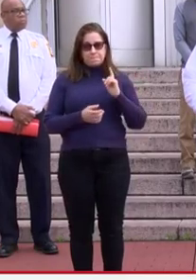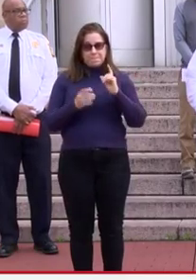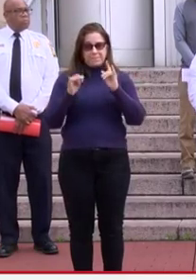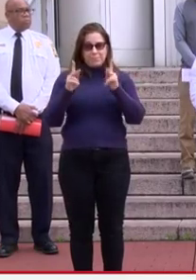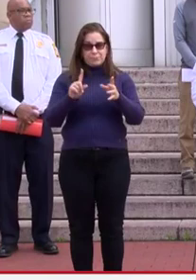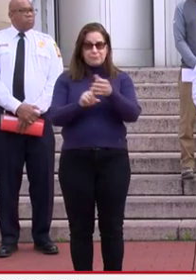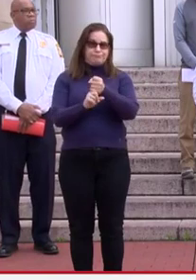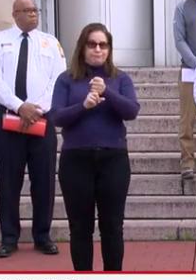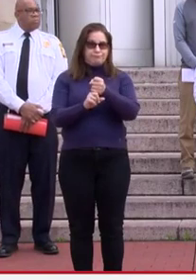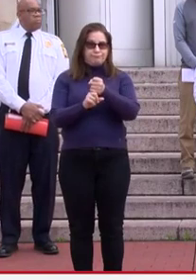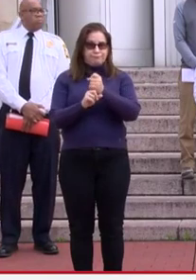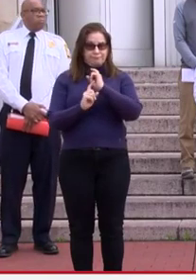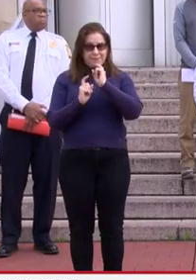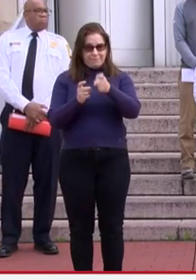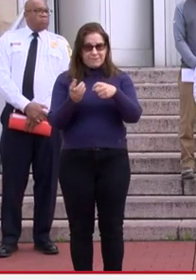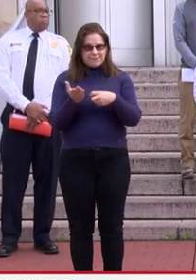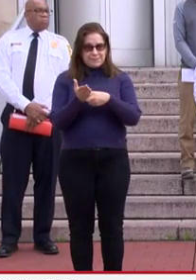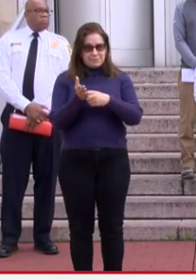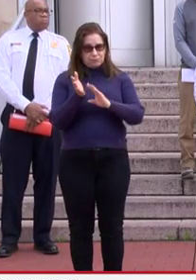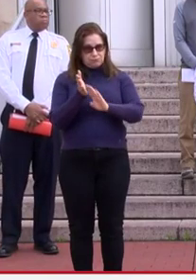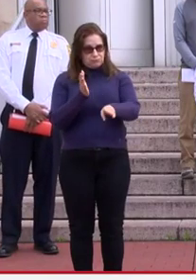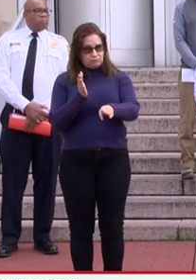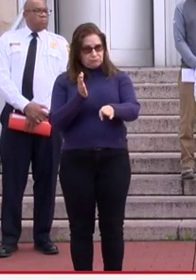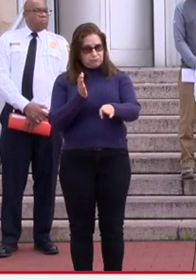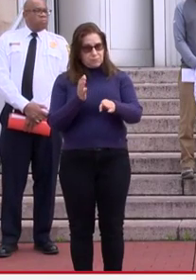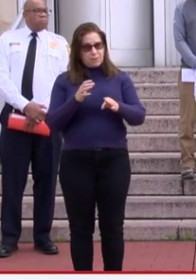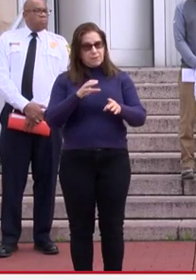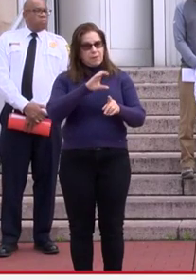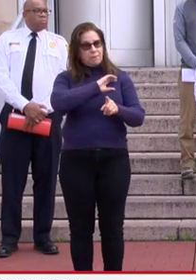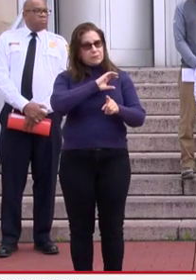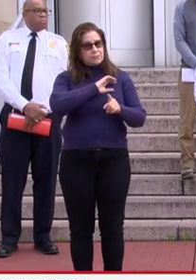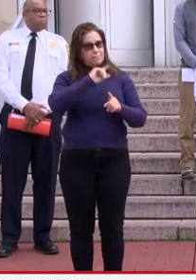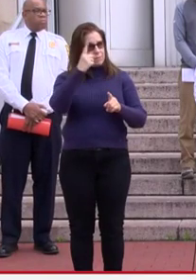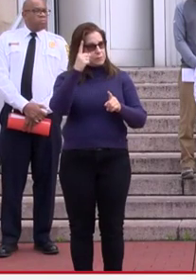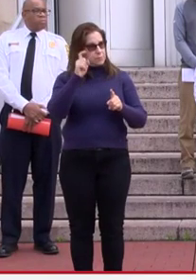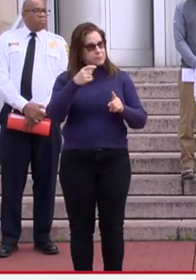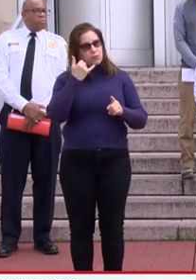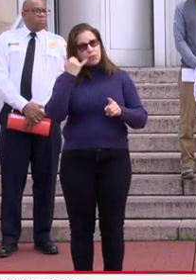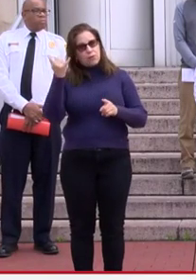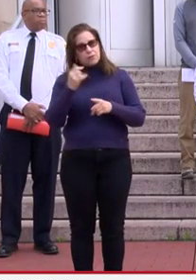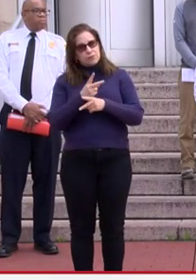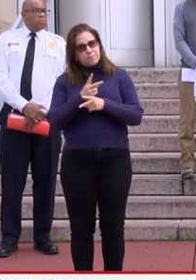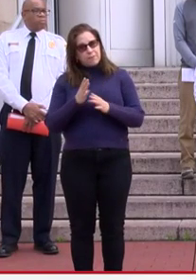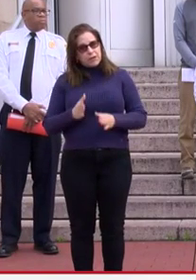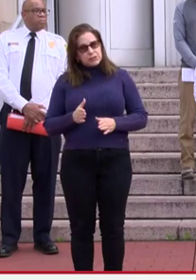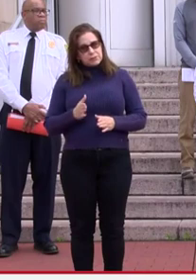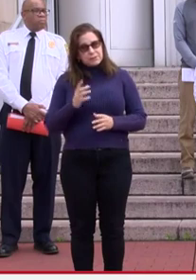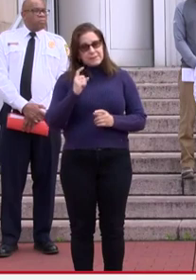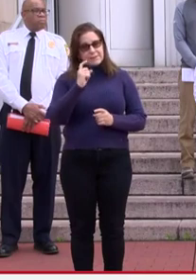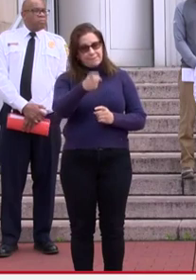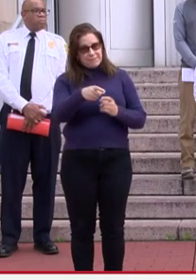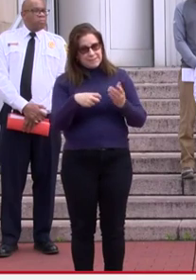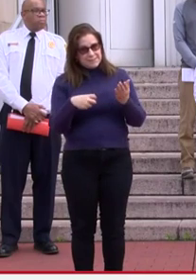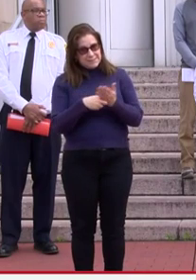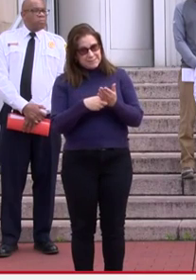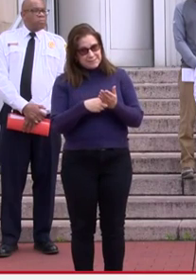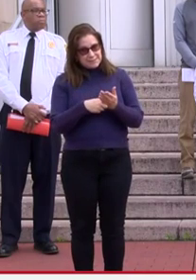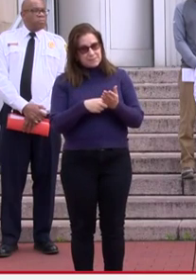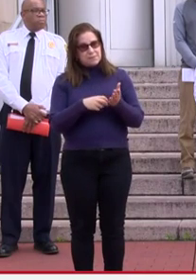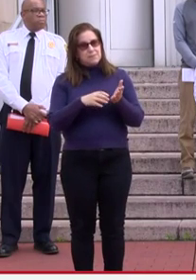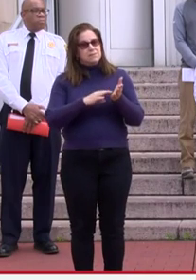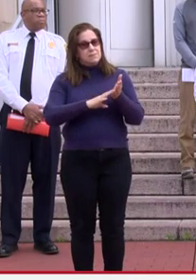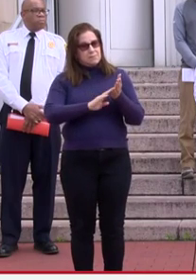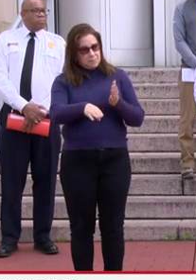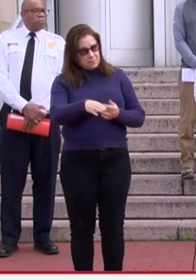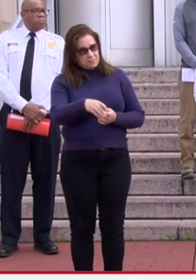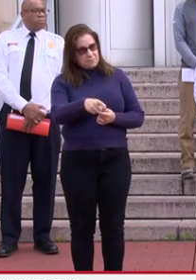officers are supposed to talk with a supervisor first to determine whether or not it should be a citation release. Is there any discretion upon the officers